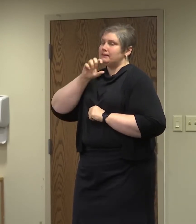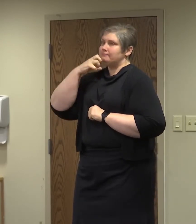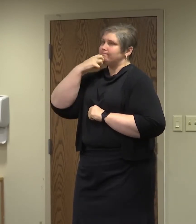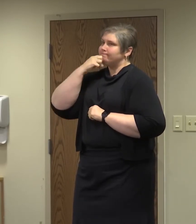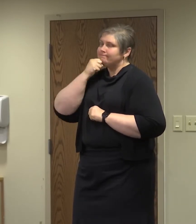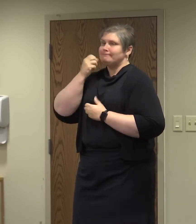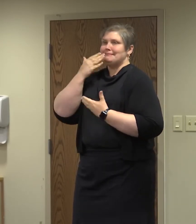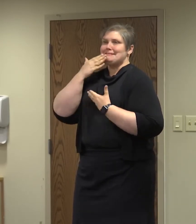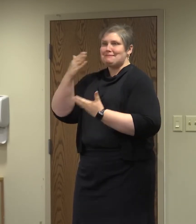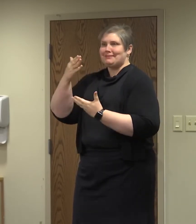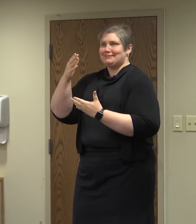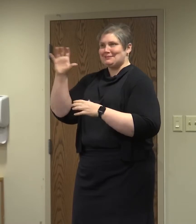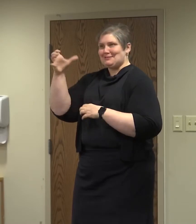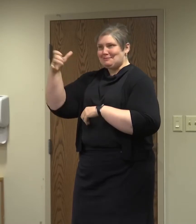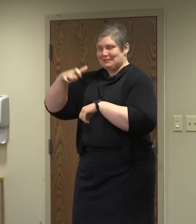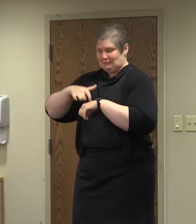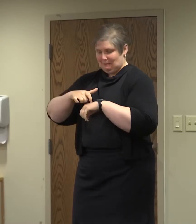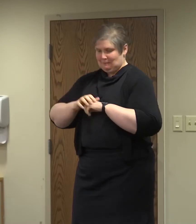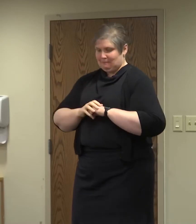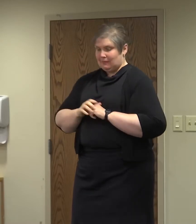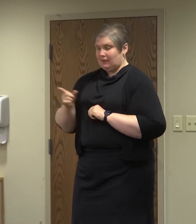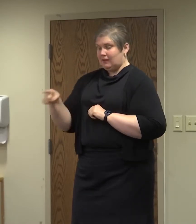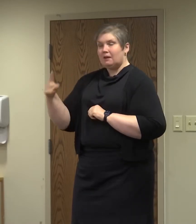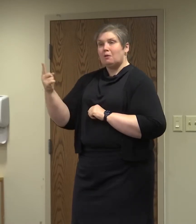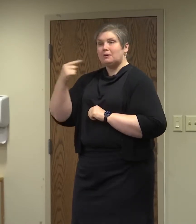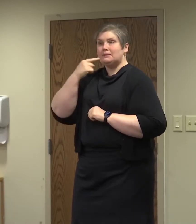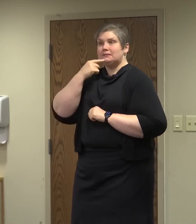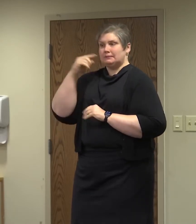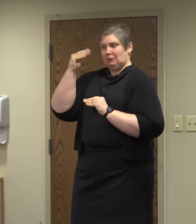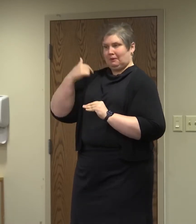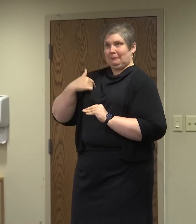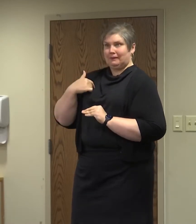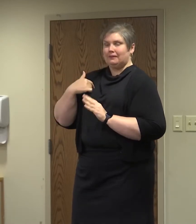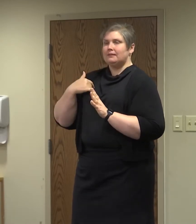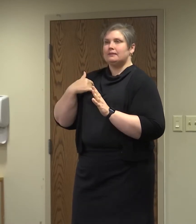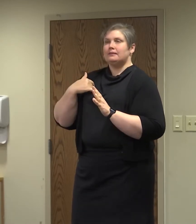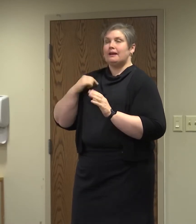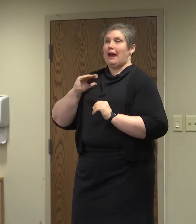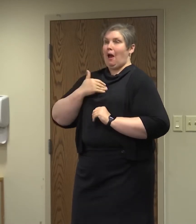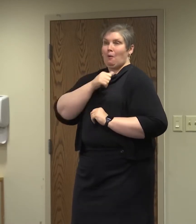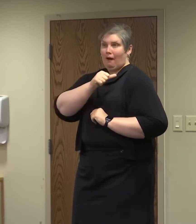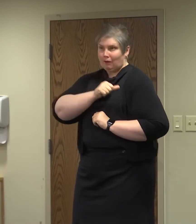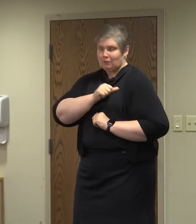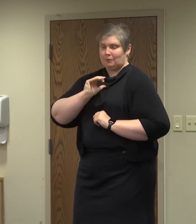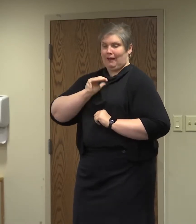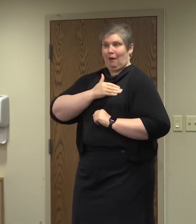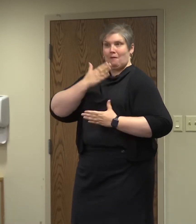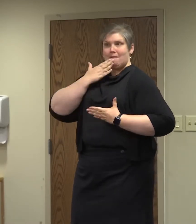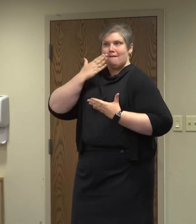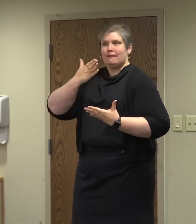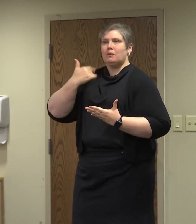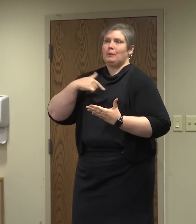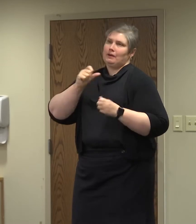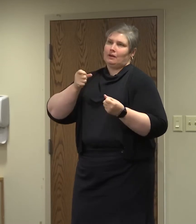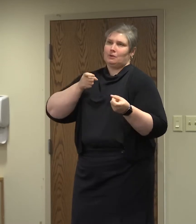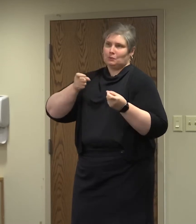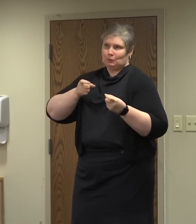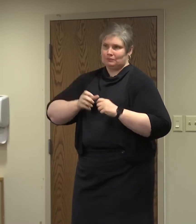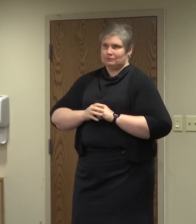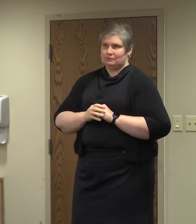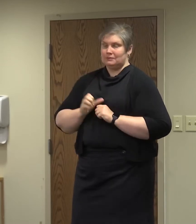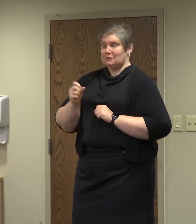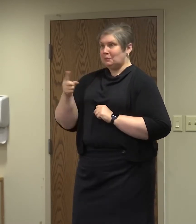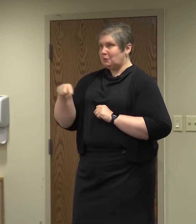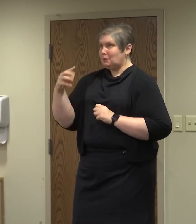control. And that's how we should really hold on to those and live our life through those. So what I would say to people watching